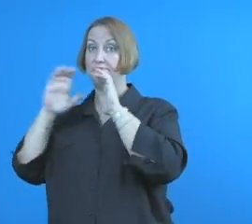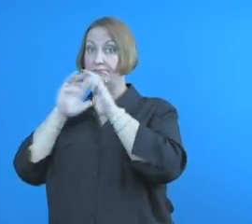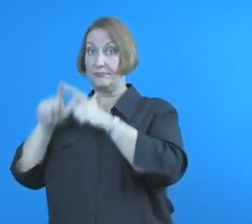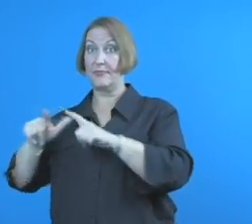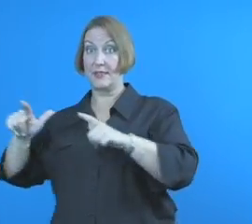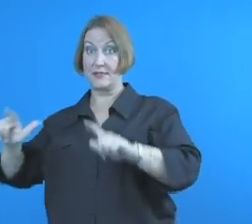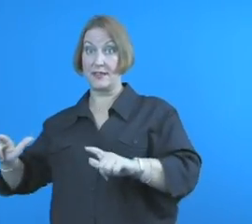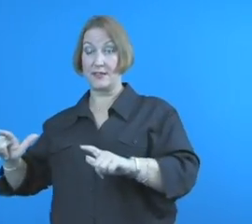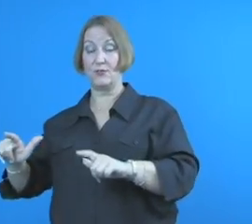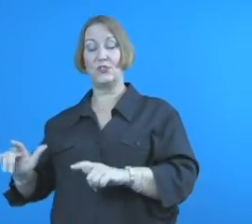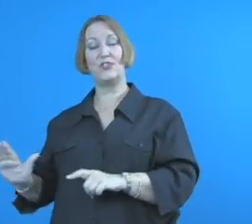exist.